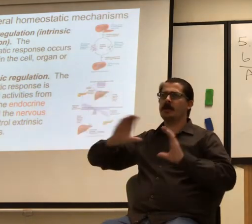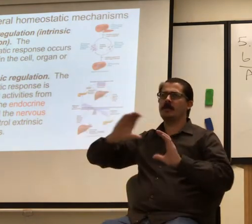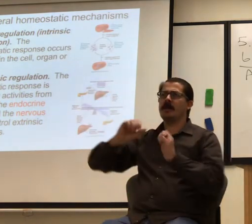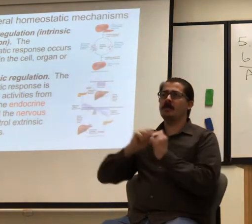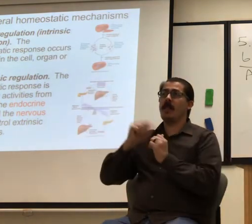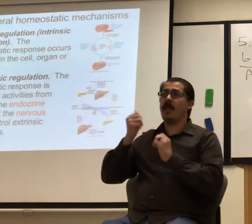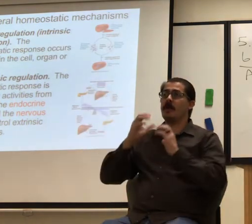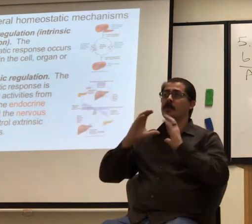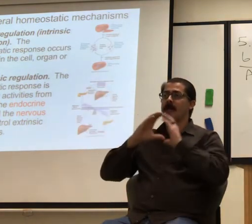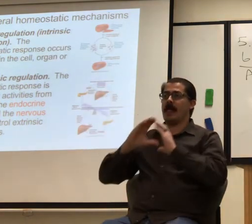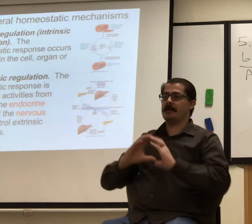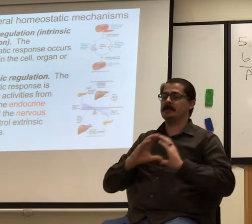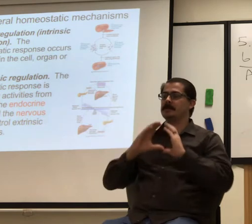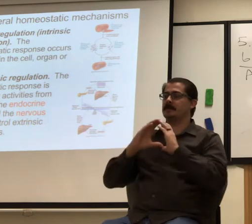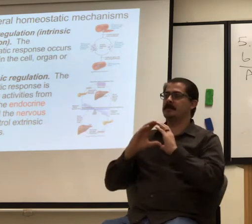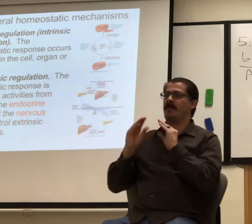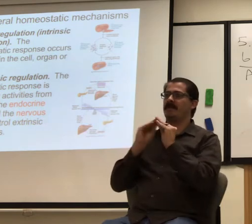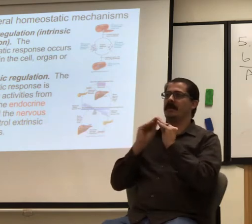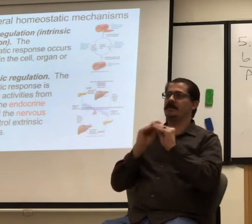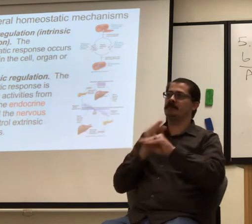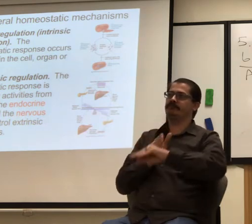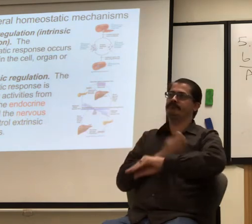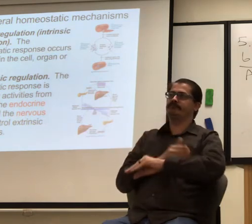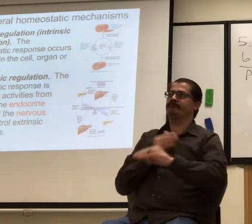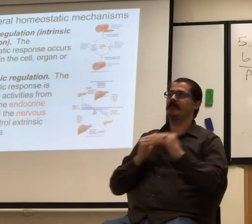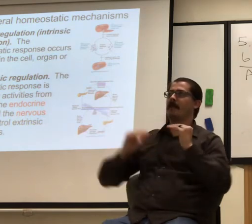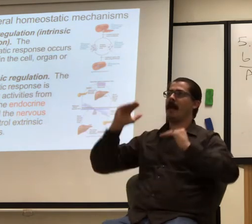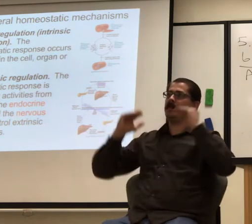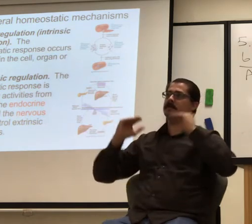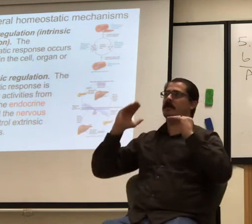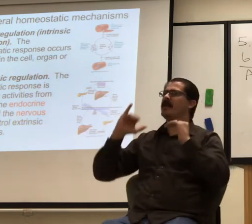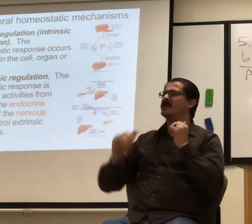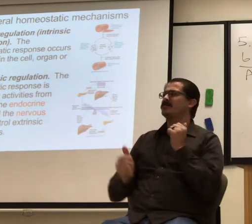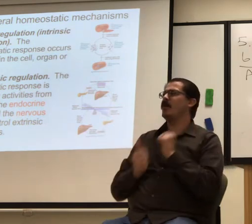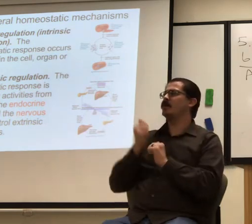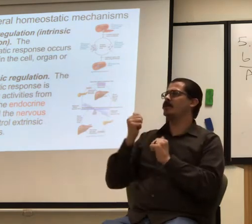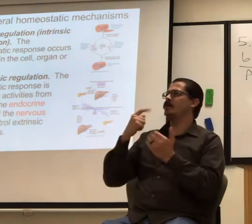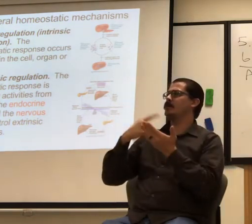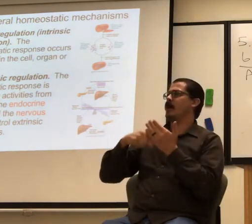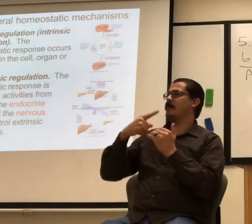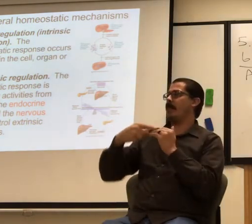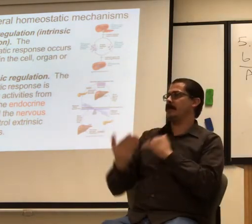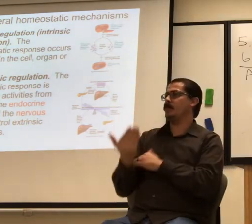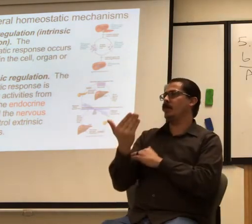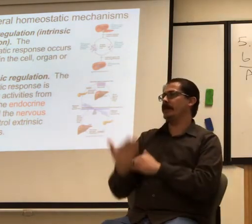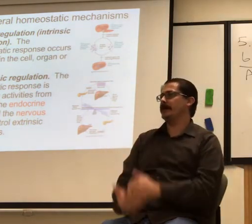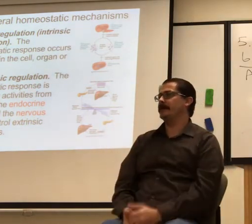other cells to correct the imbalance. And those are mostly what we talked about this morning.